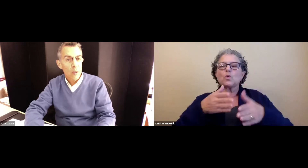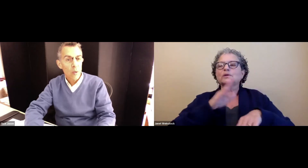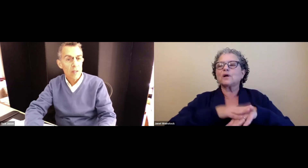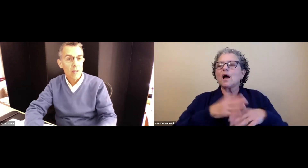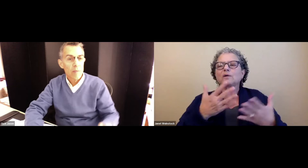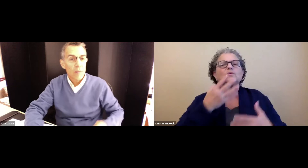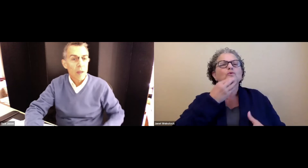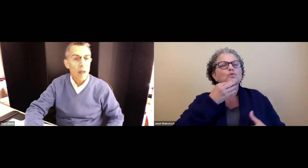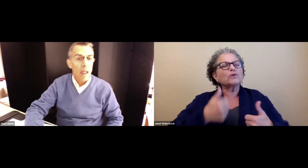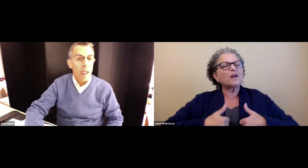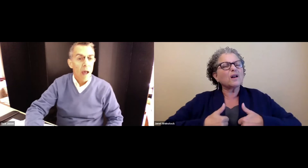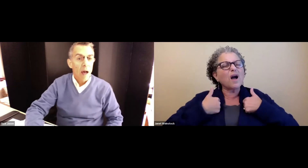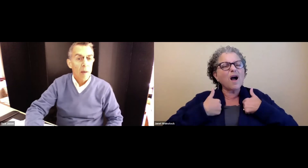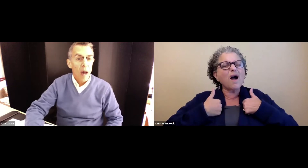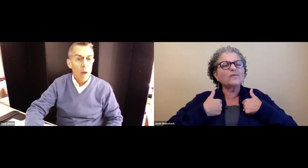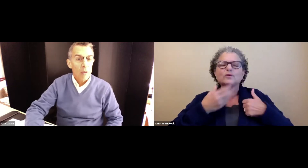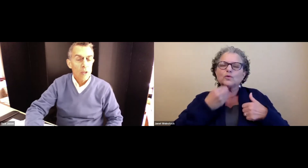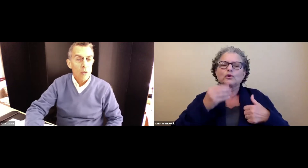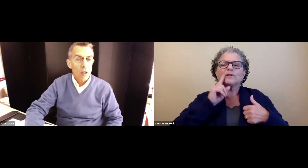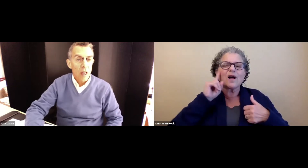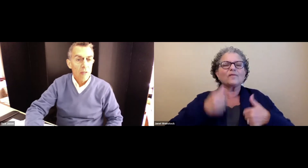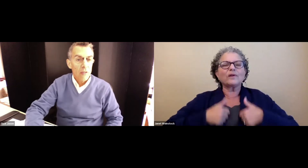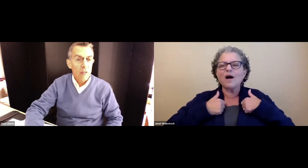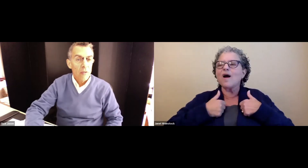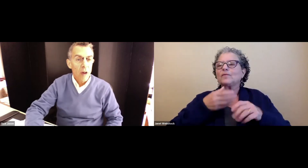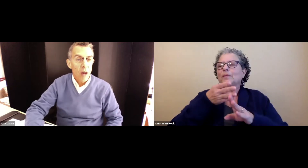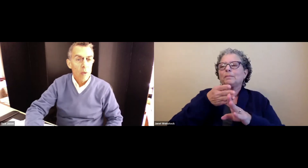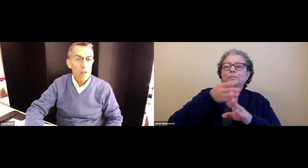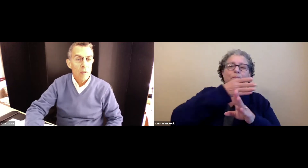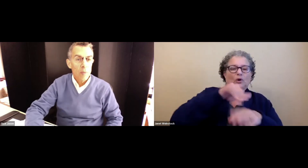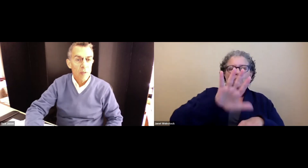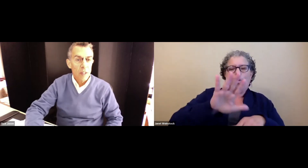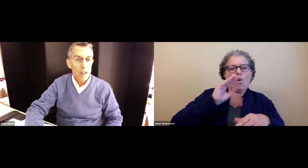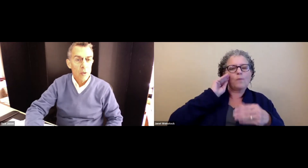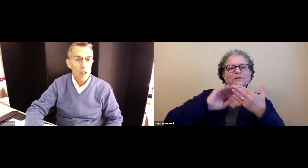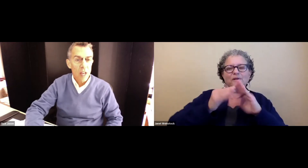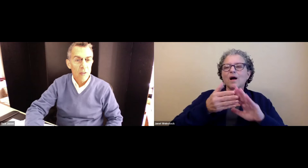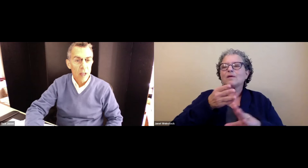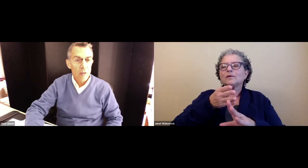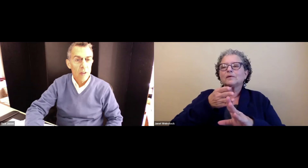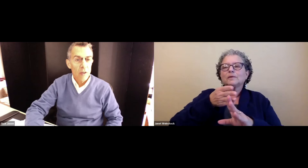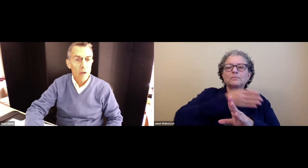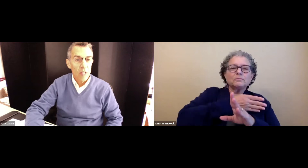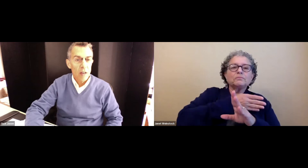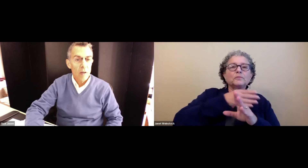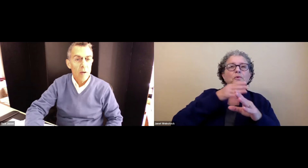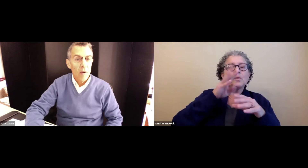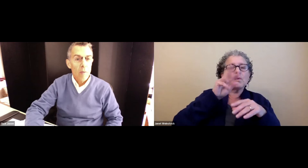was, how was Jewish life, how was specifically Jewish deaf life in your hometown